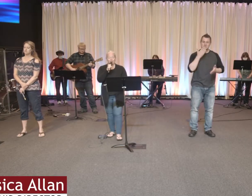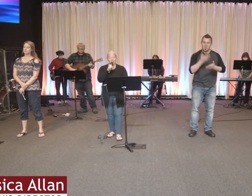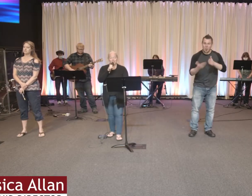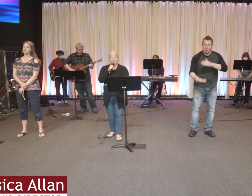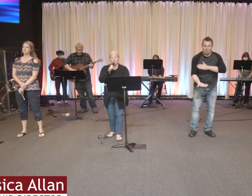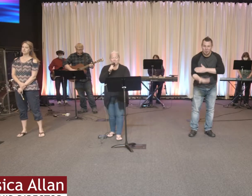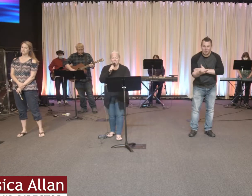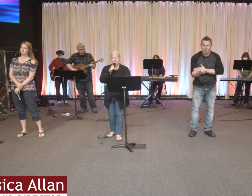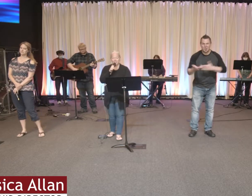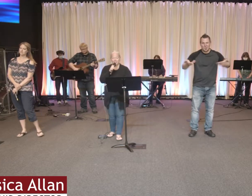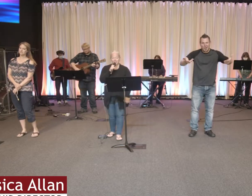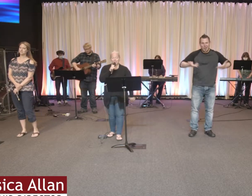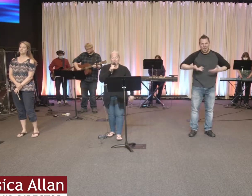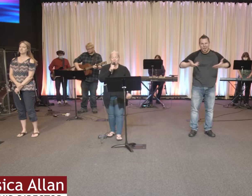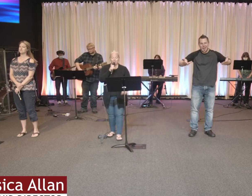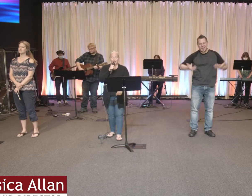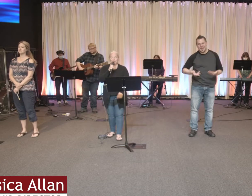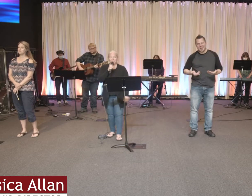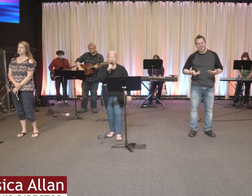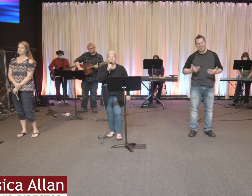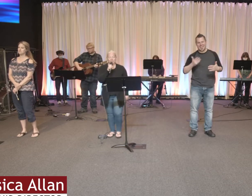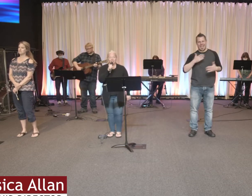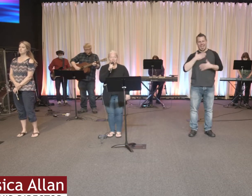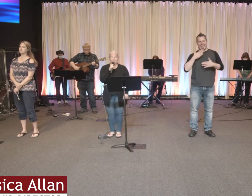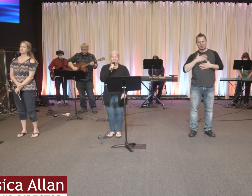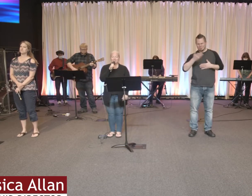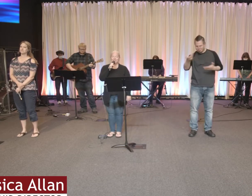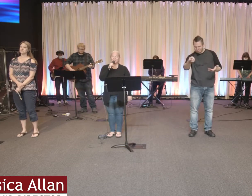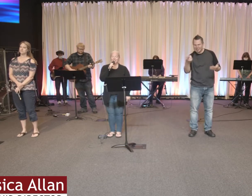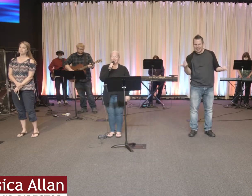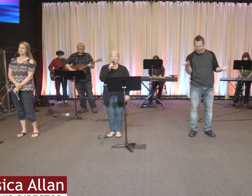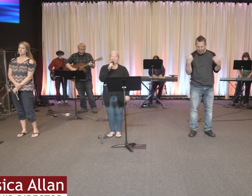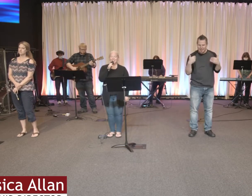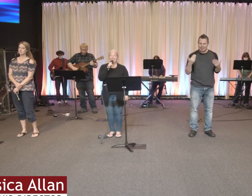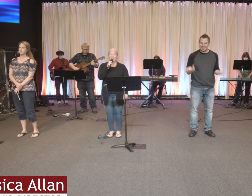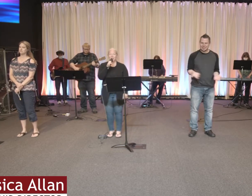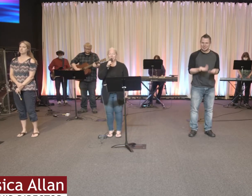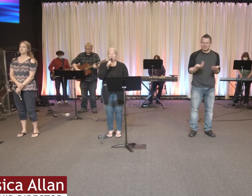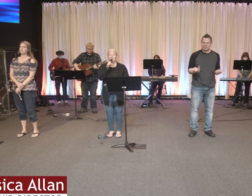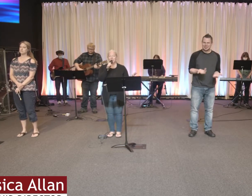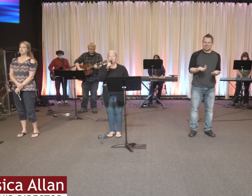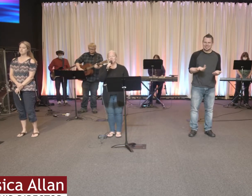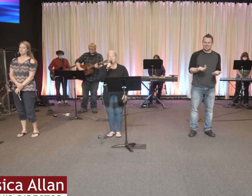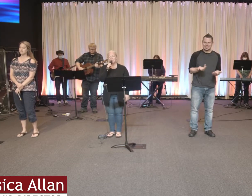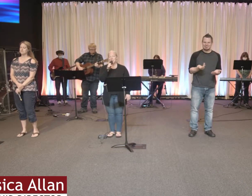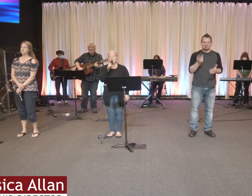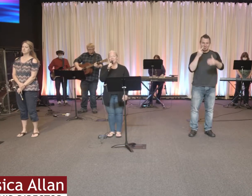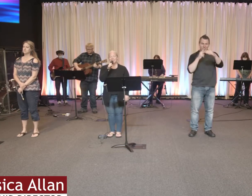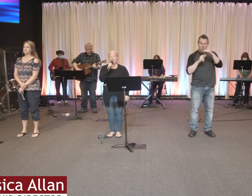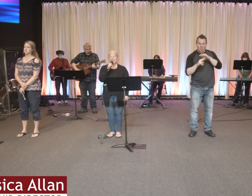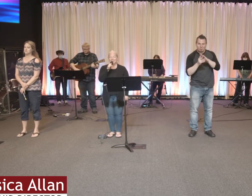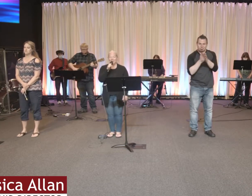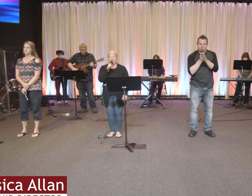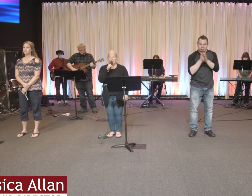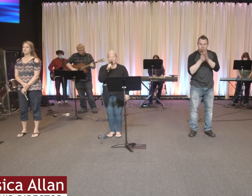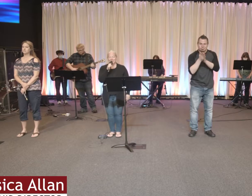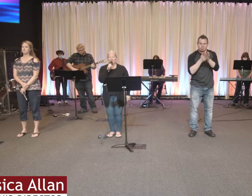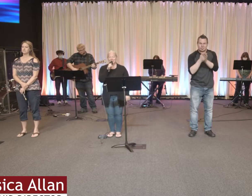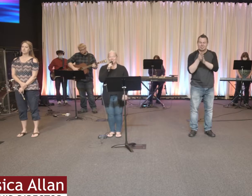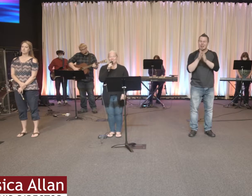morning and welcome. We're glad that you're here. And we look forward to lifting up praise